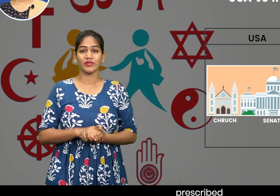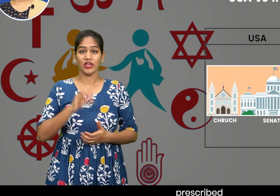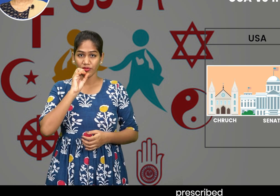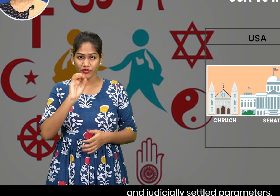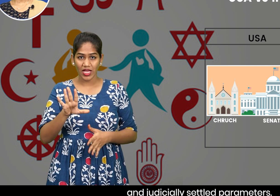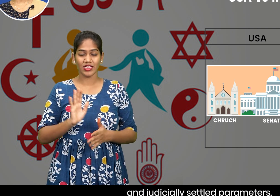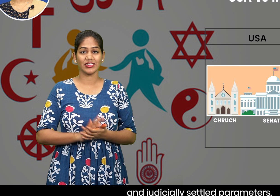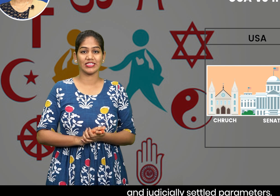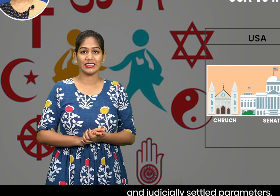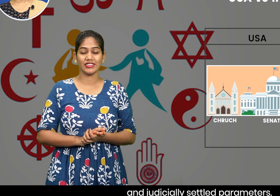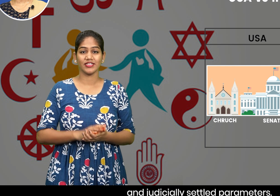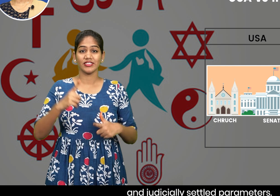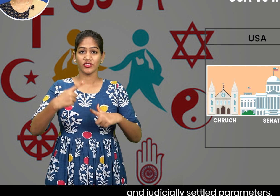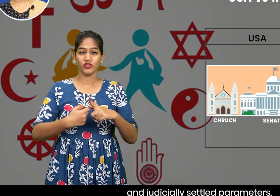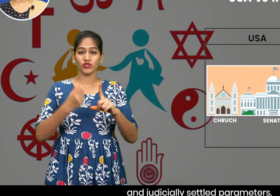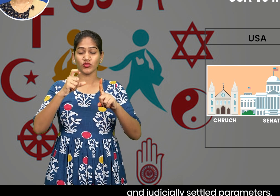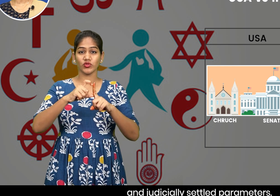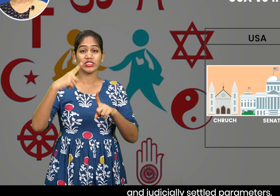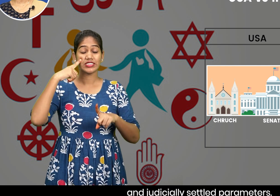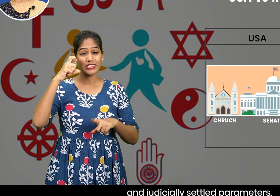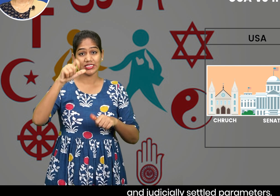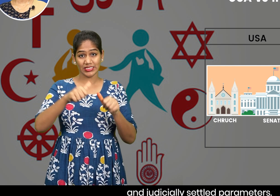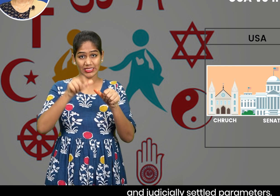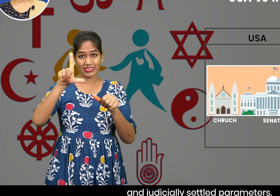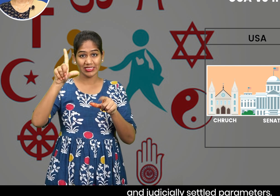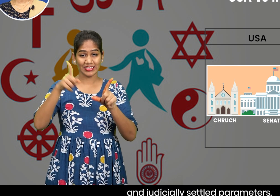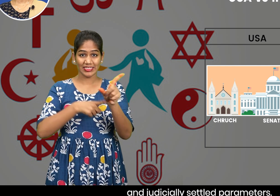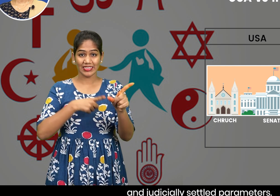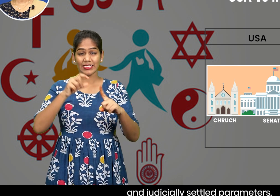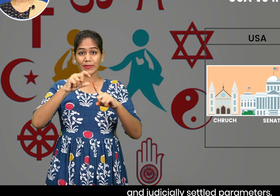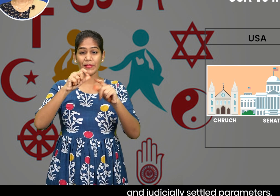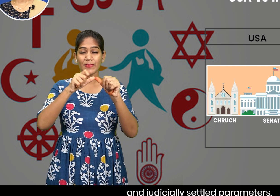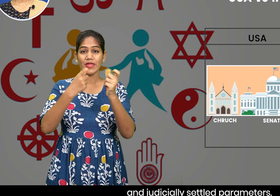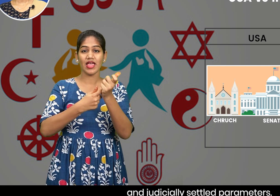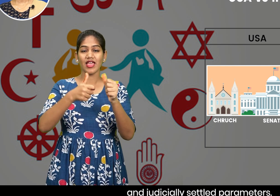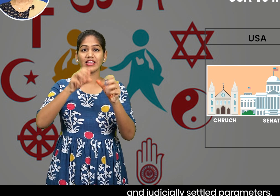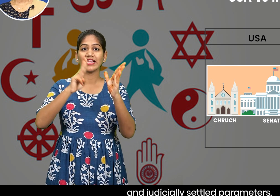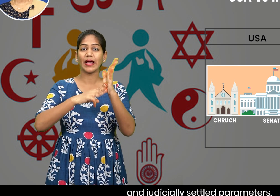prescribed and judicially settled parameters.